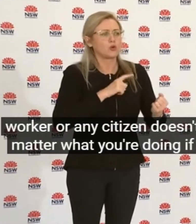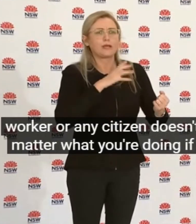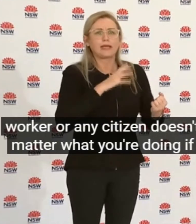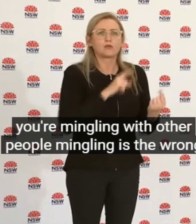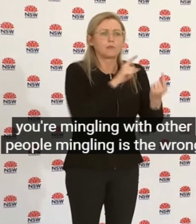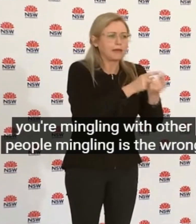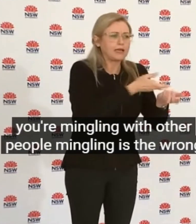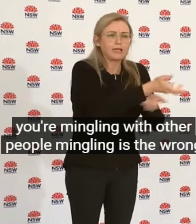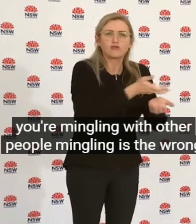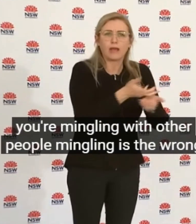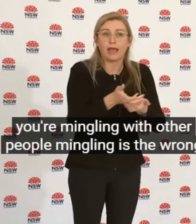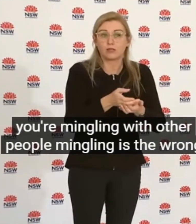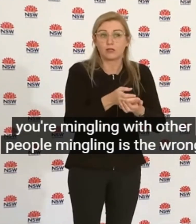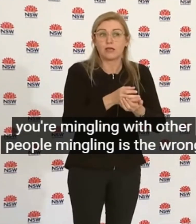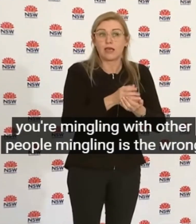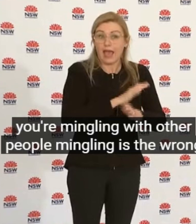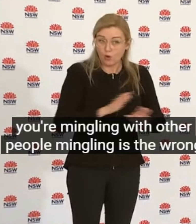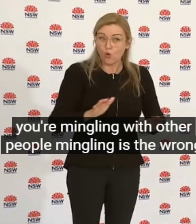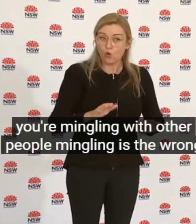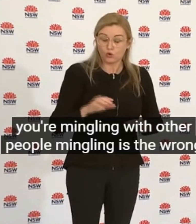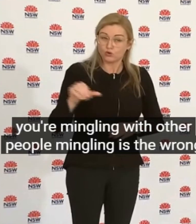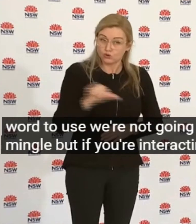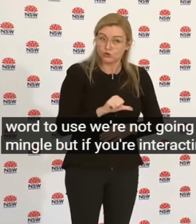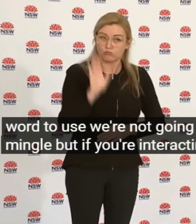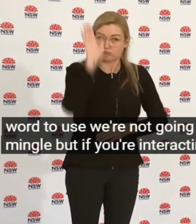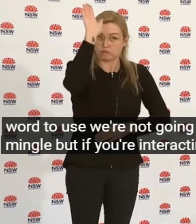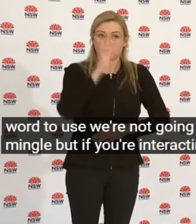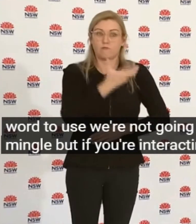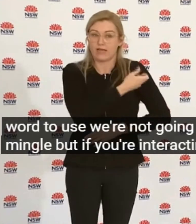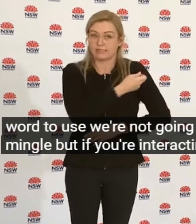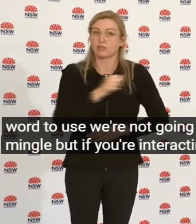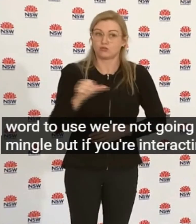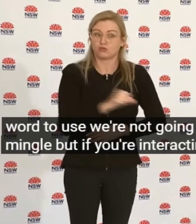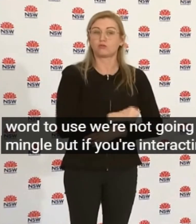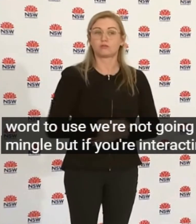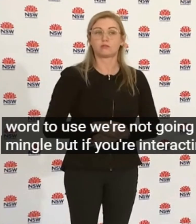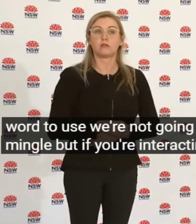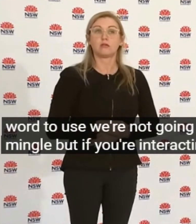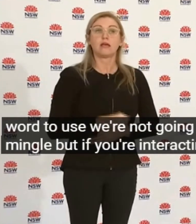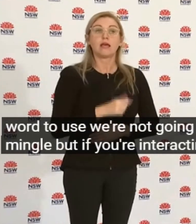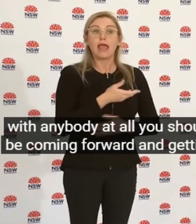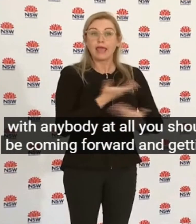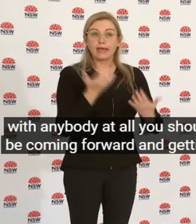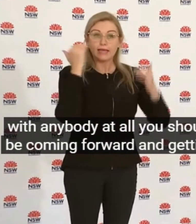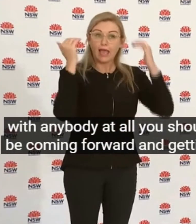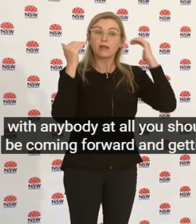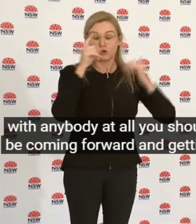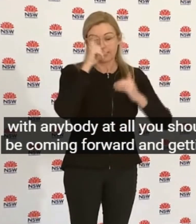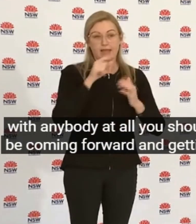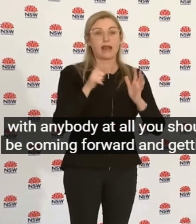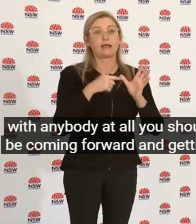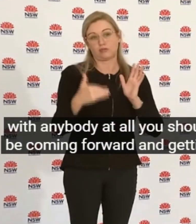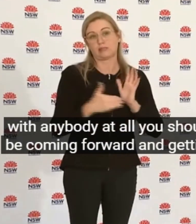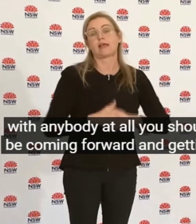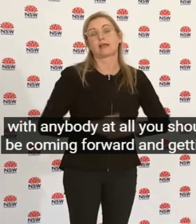anybody at all, you should be coming forward and getting the vaccine. And we know for all adults, the AstraZeneca is now recommended. So